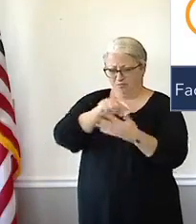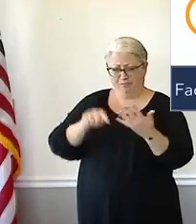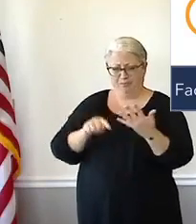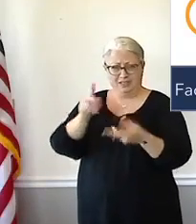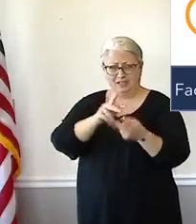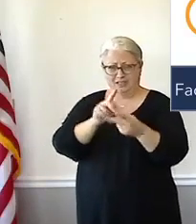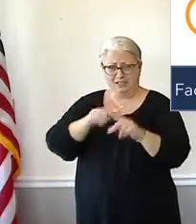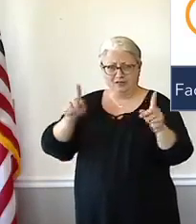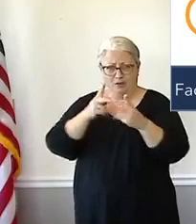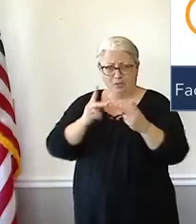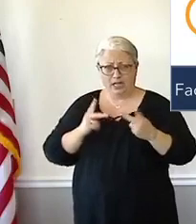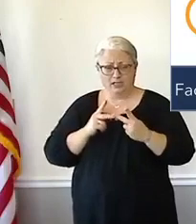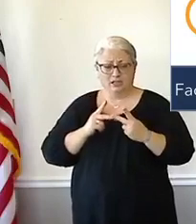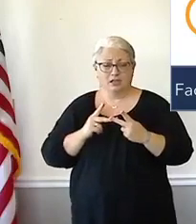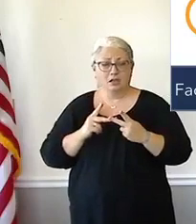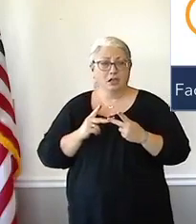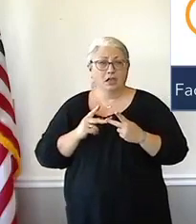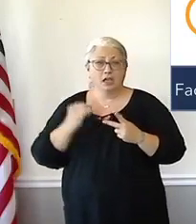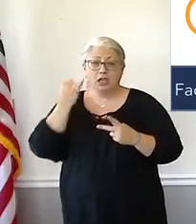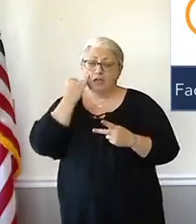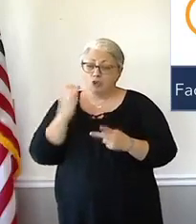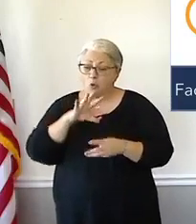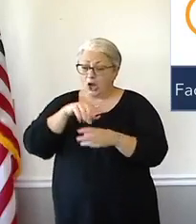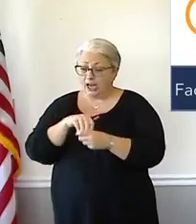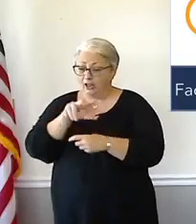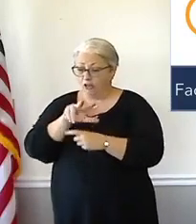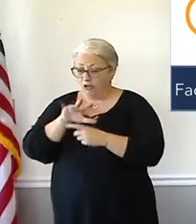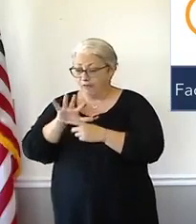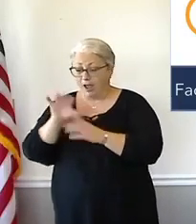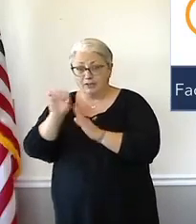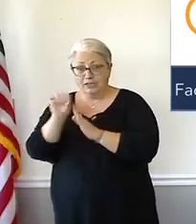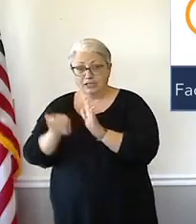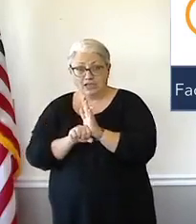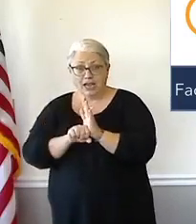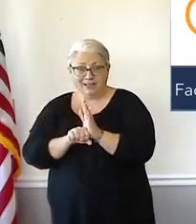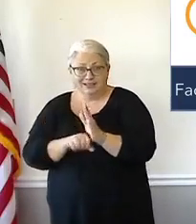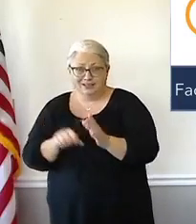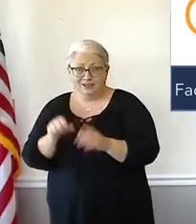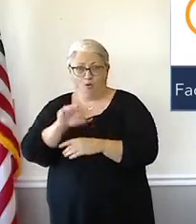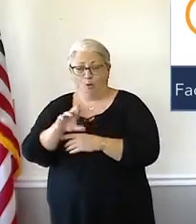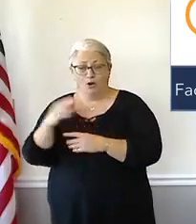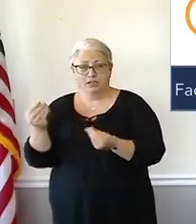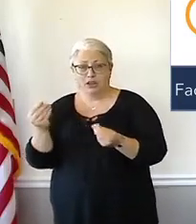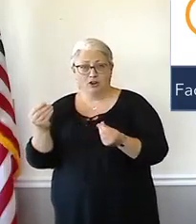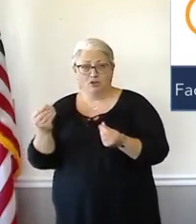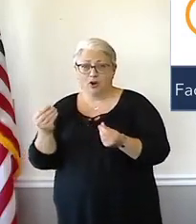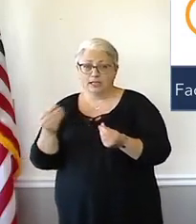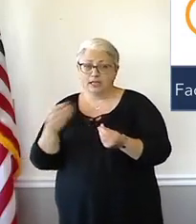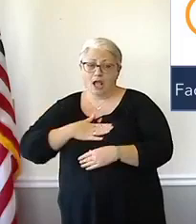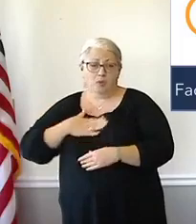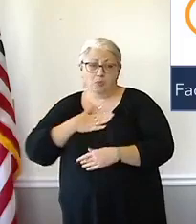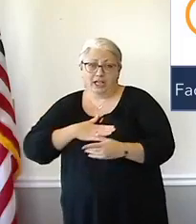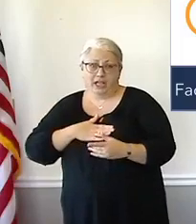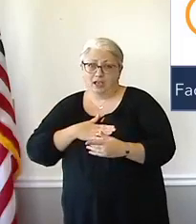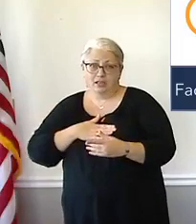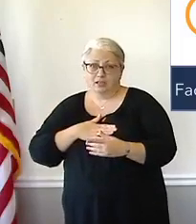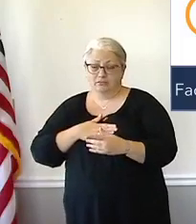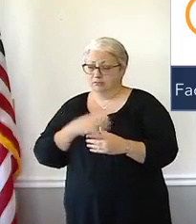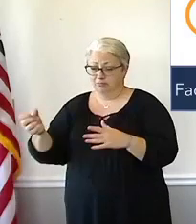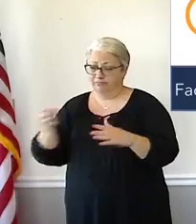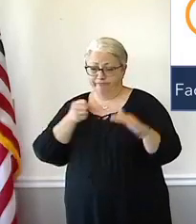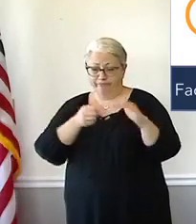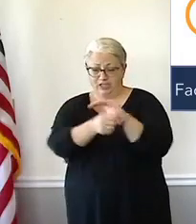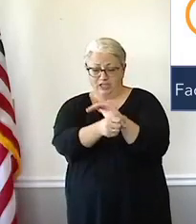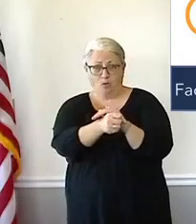travel requirements, if you're in any one of those 35 states or territories, please follow the state guidance, quarantine for 14 days. I am asking,